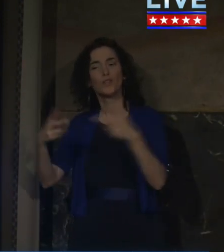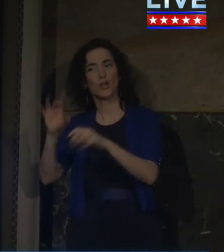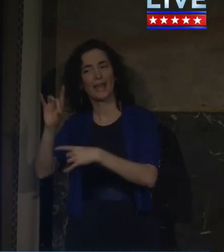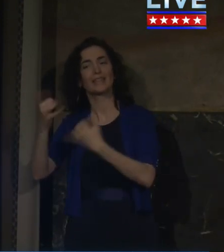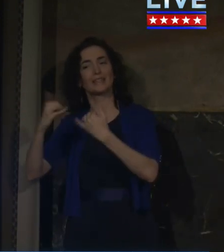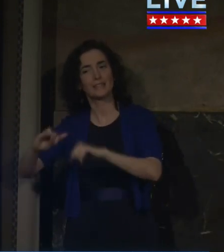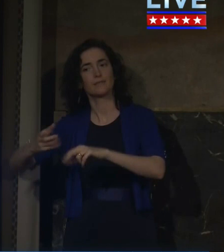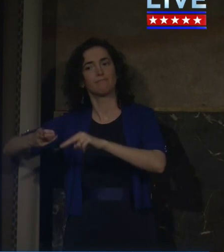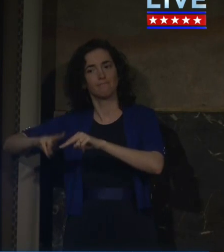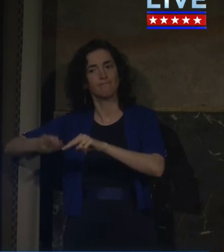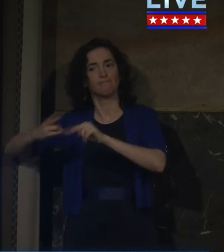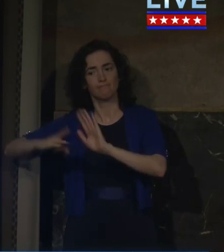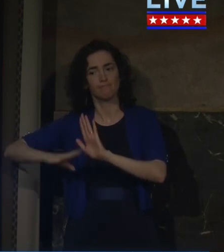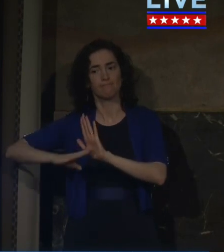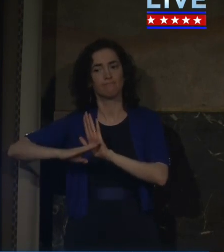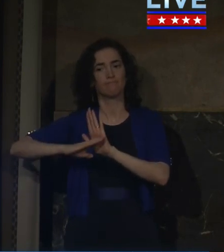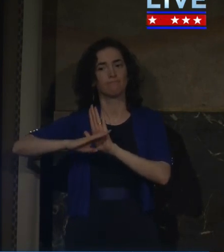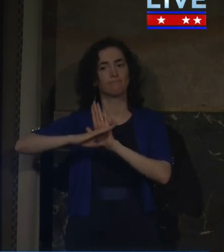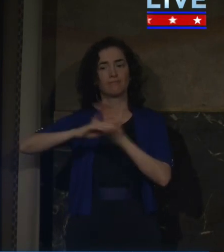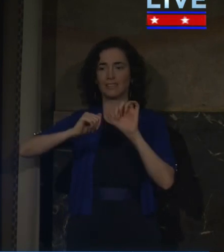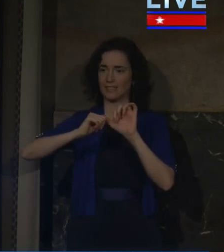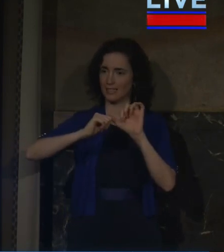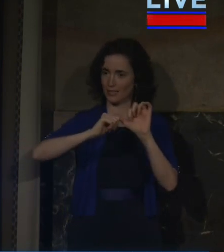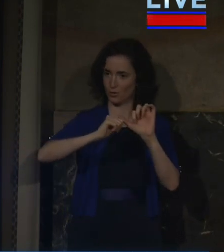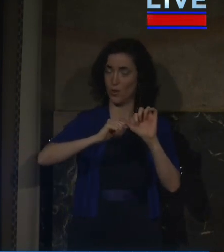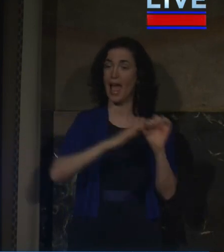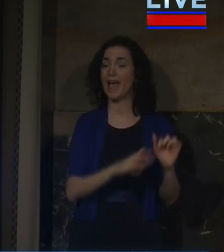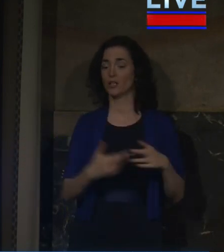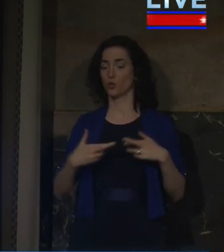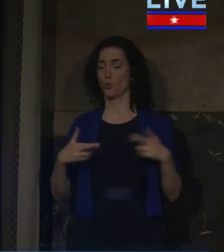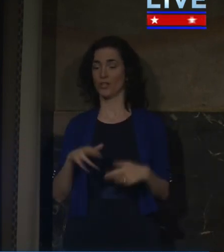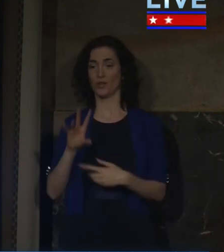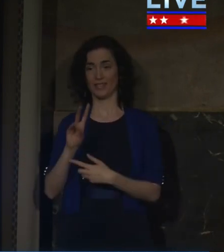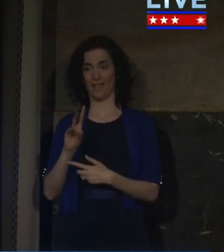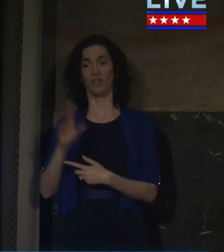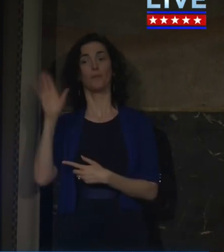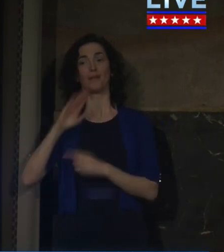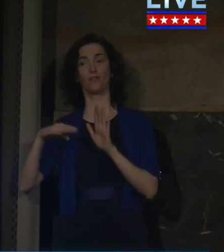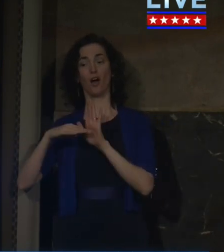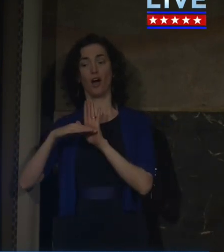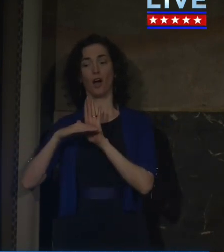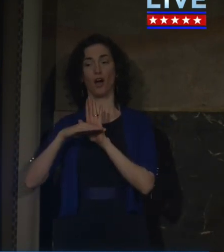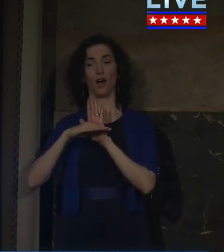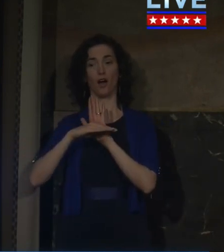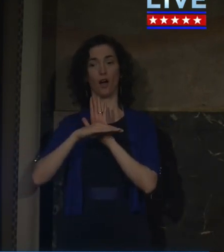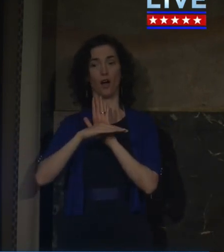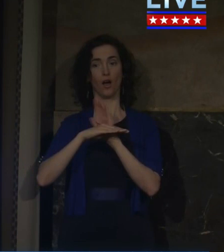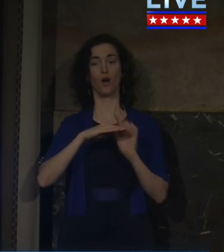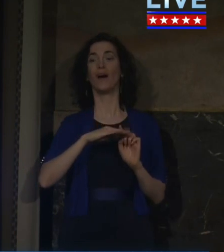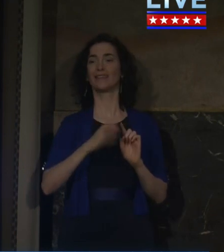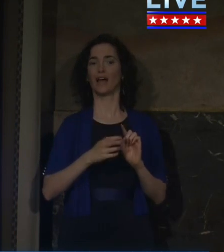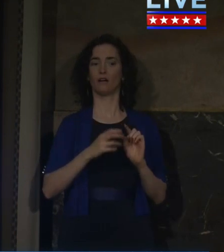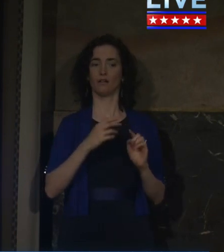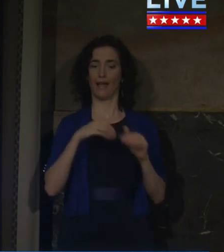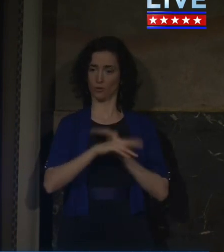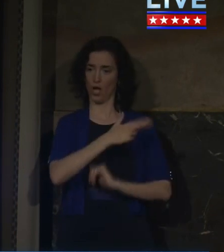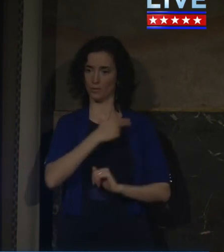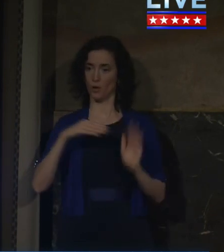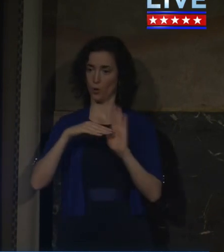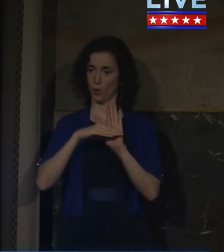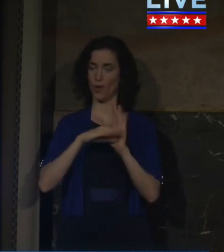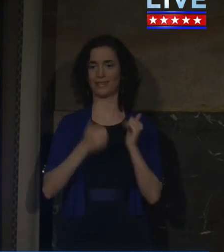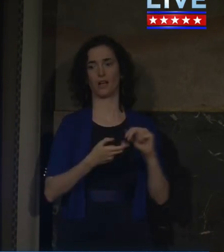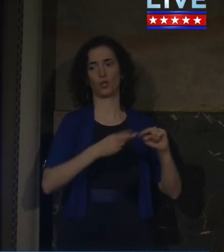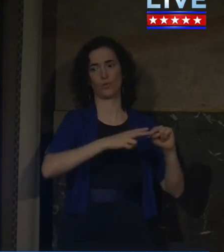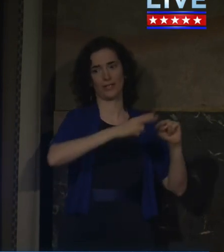increase on its previous trajectory, and Region 7, where there had been sort of a plateau in hospitalizations, we see an increase. And I'll take you through some